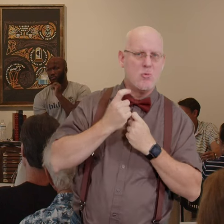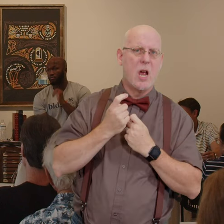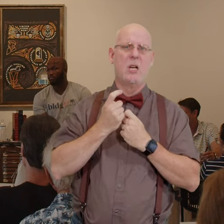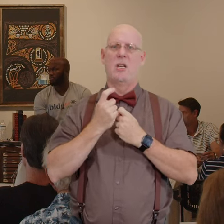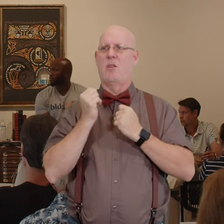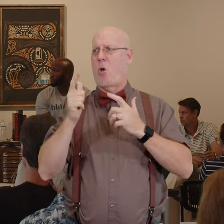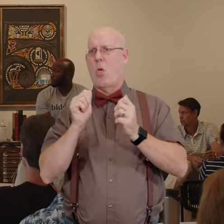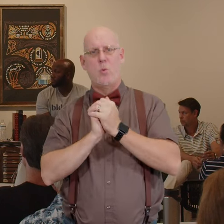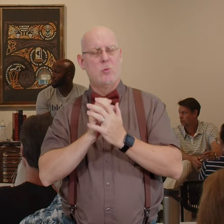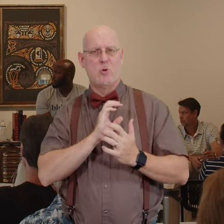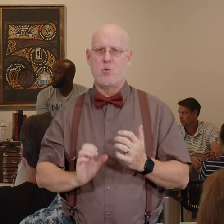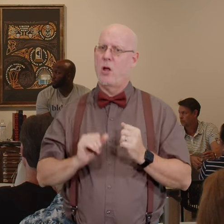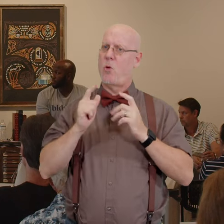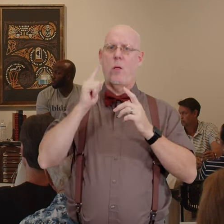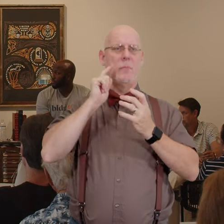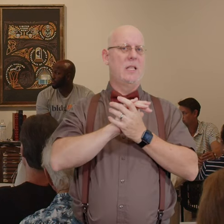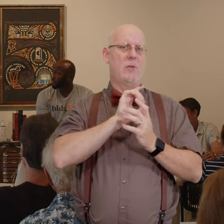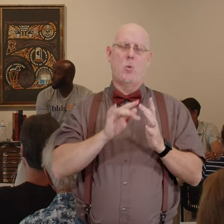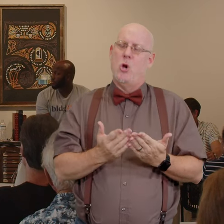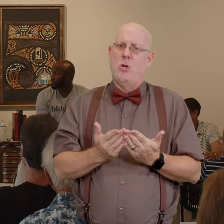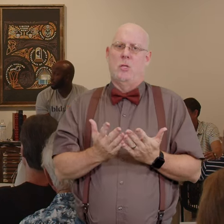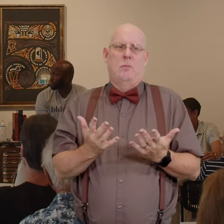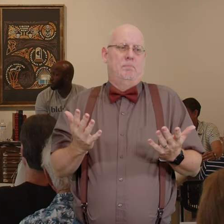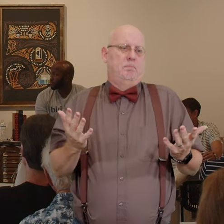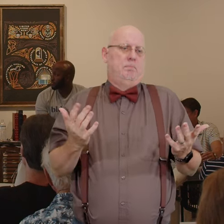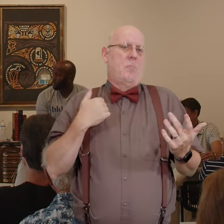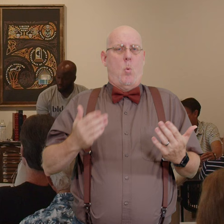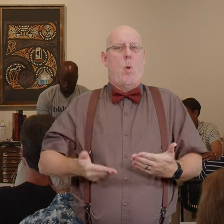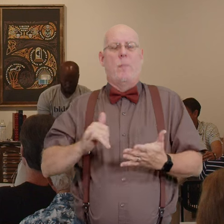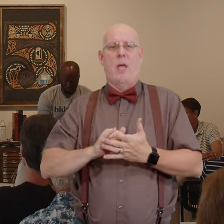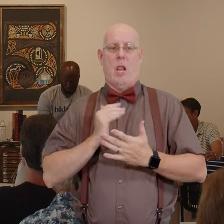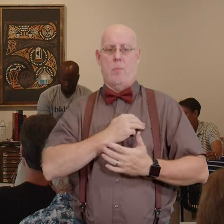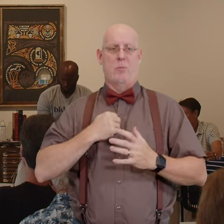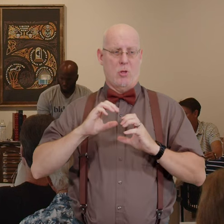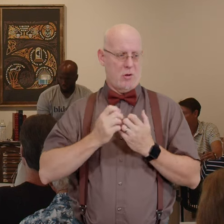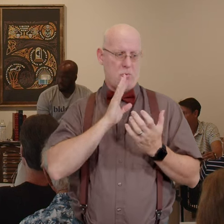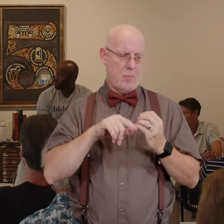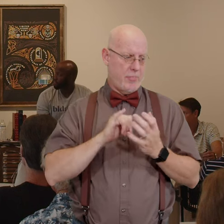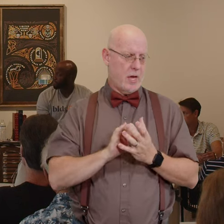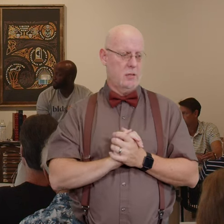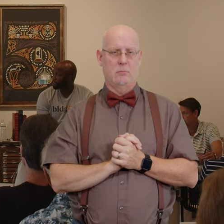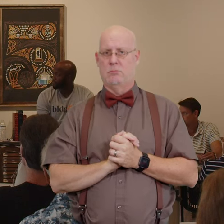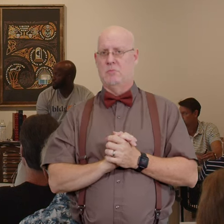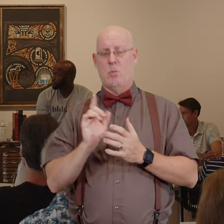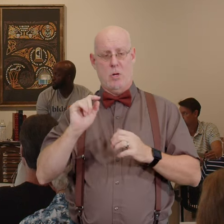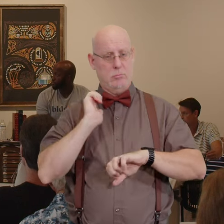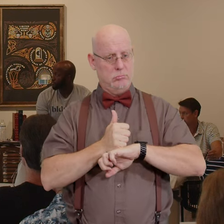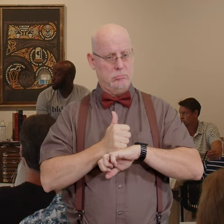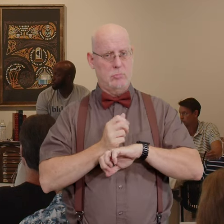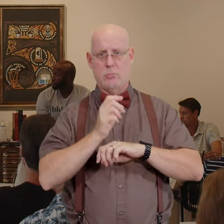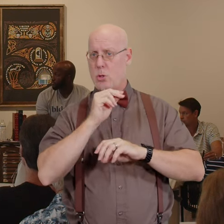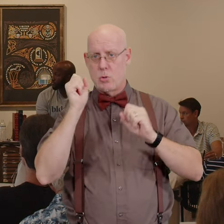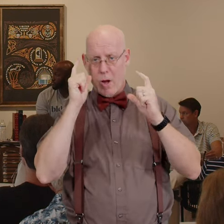your questions. We're all worshiping Christ. We're all believing the word. And so we welcome. That's something in our membership class we talk about. Hey, this is where we